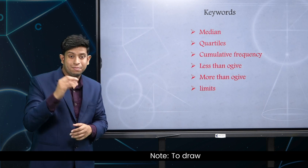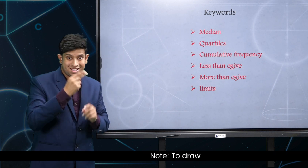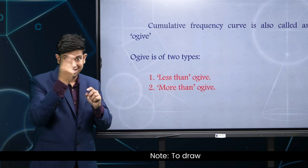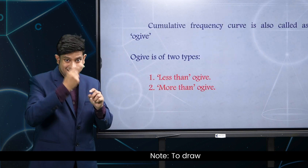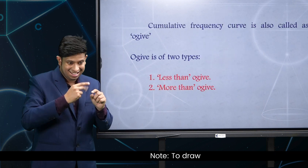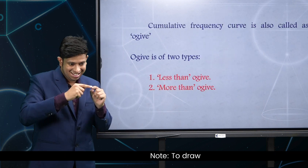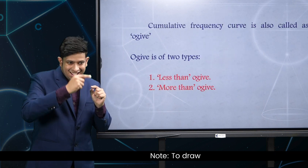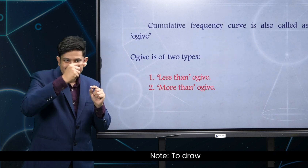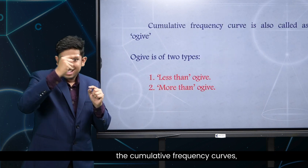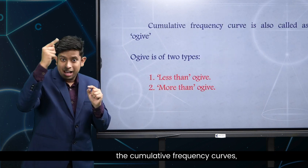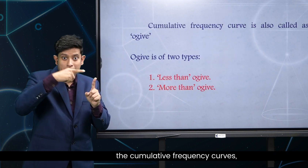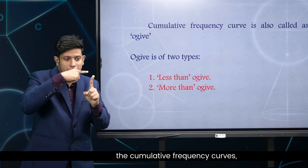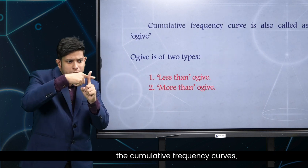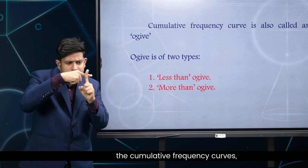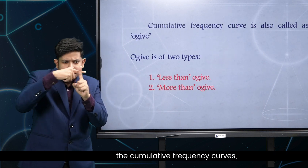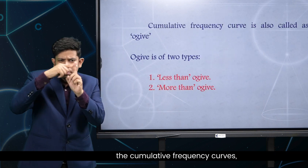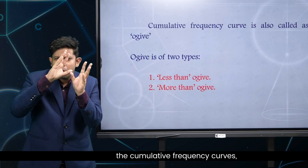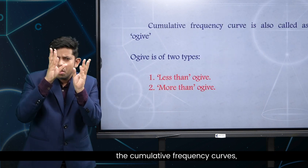Note: to draw the cumulative frequency curves,